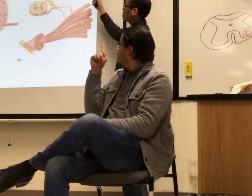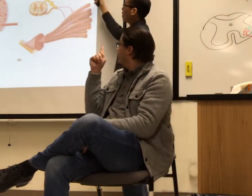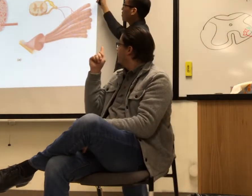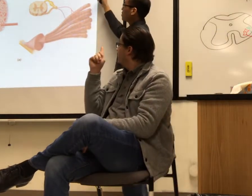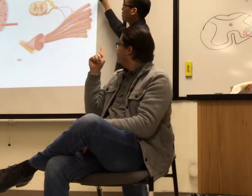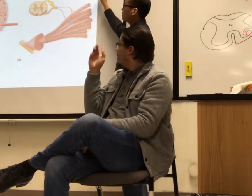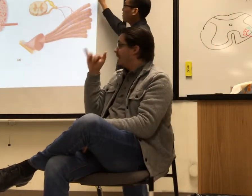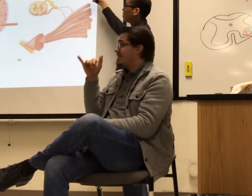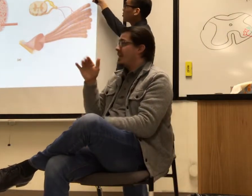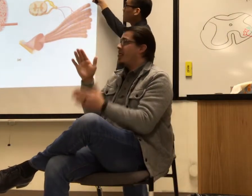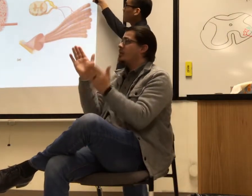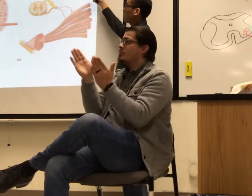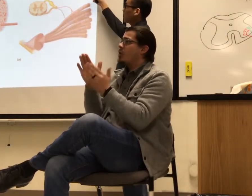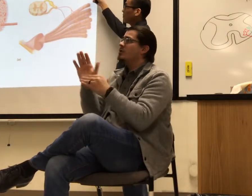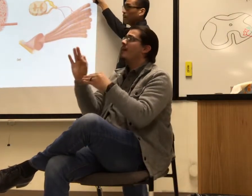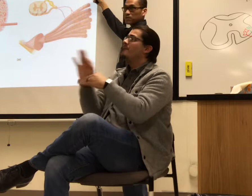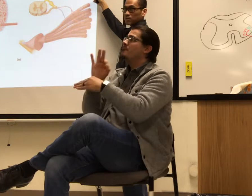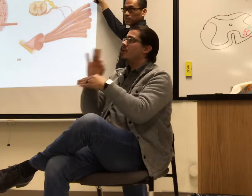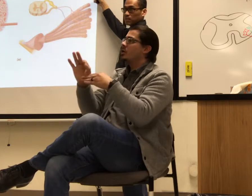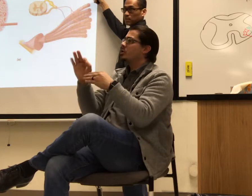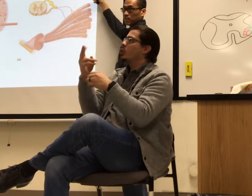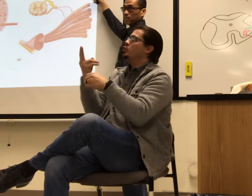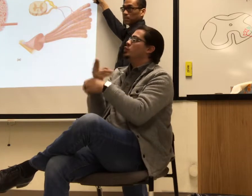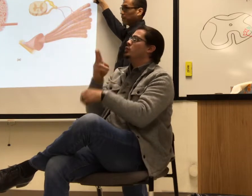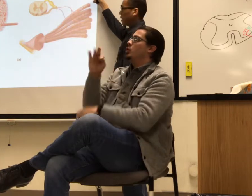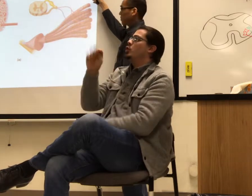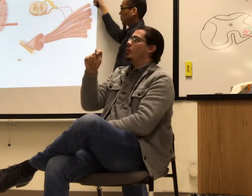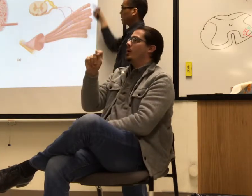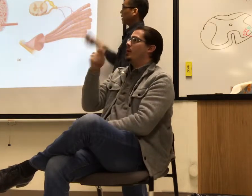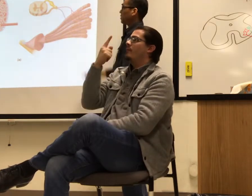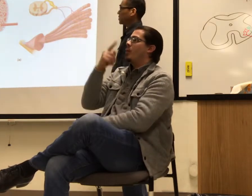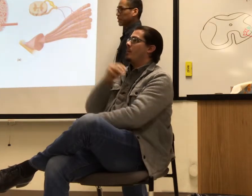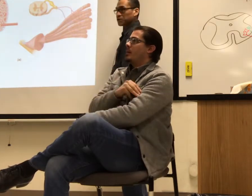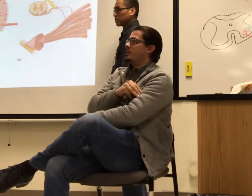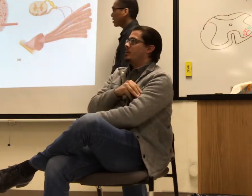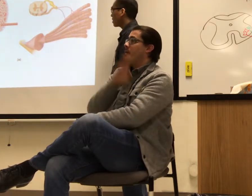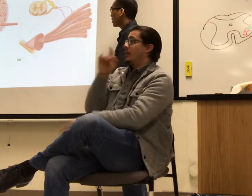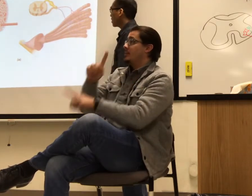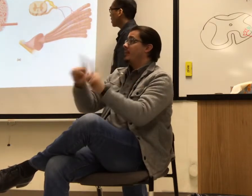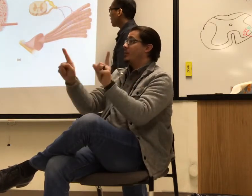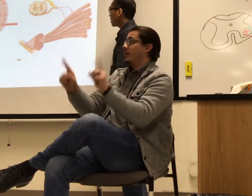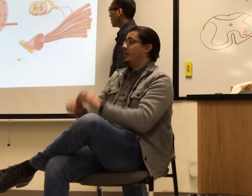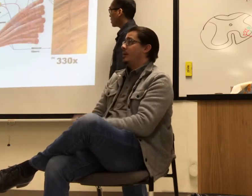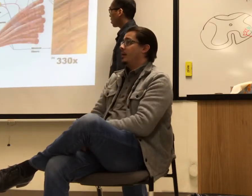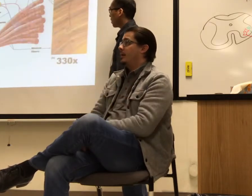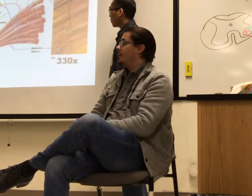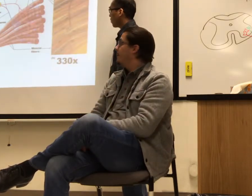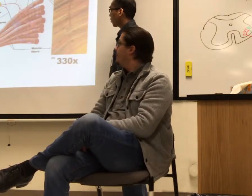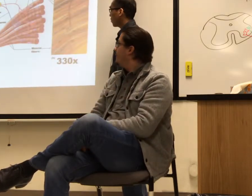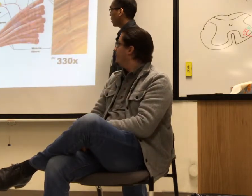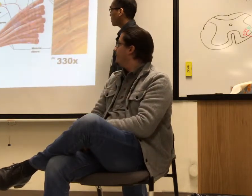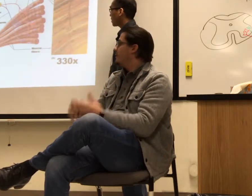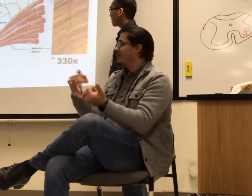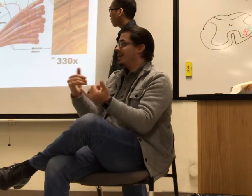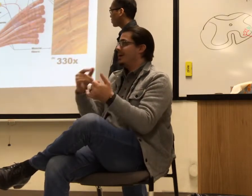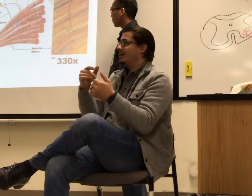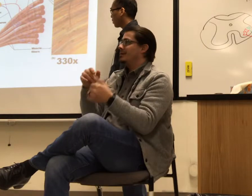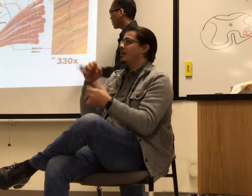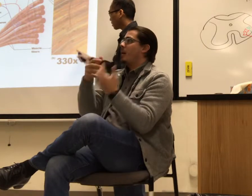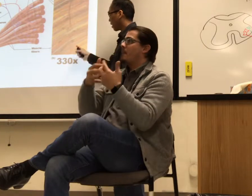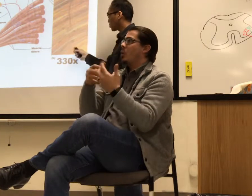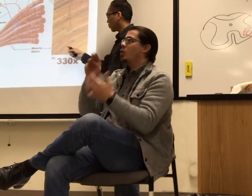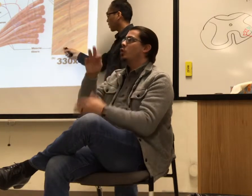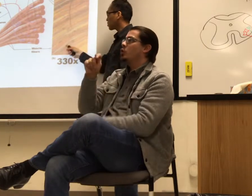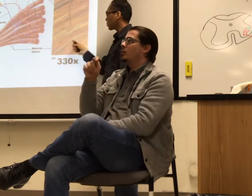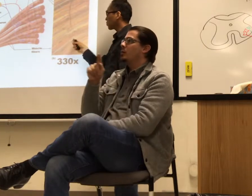is the smallest functional unit of muscle. Okay, so make that distinction. Today is all about the motor units. And here's a